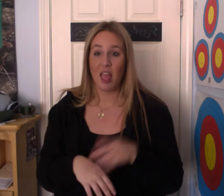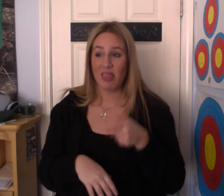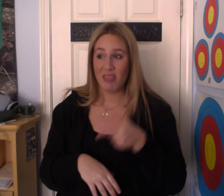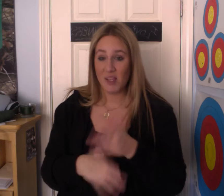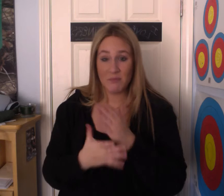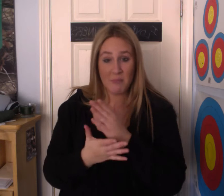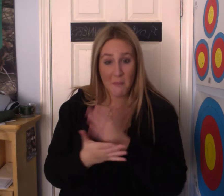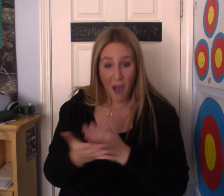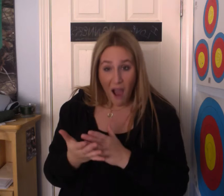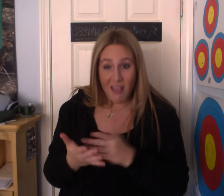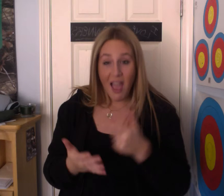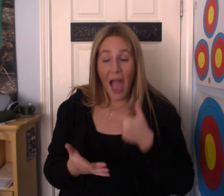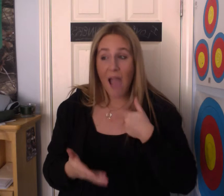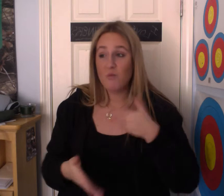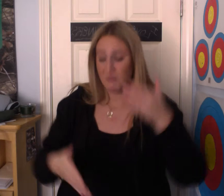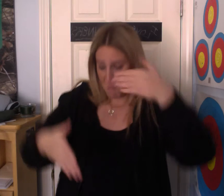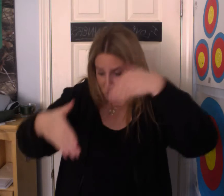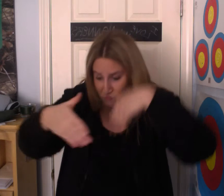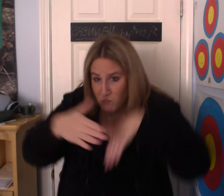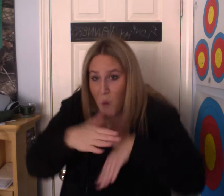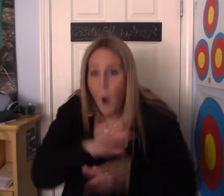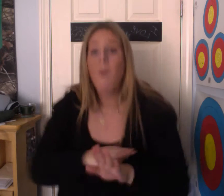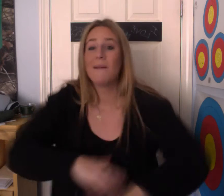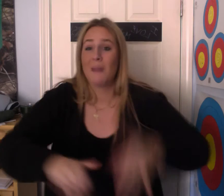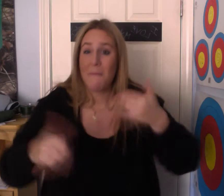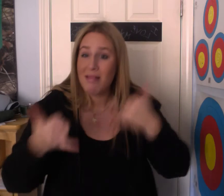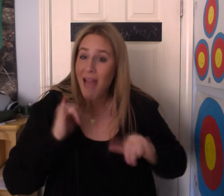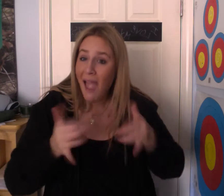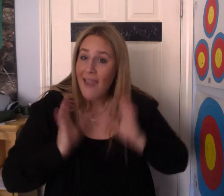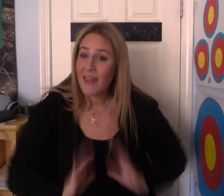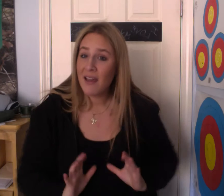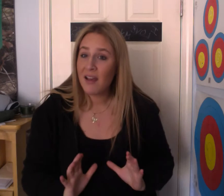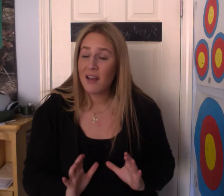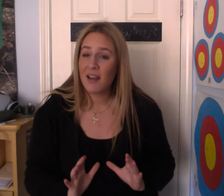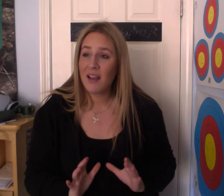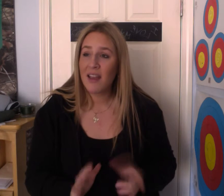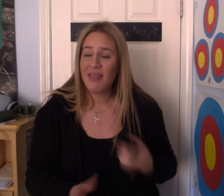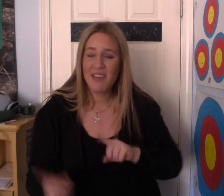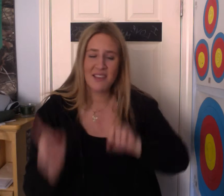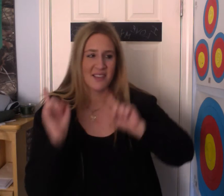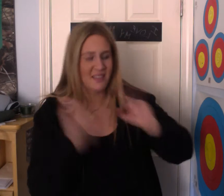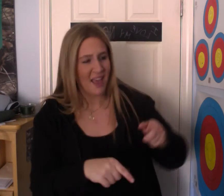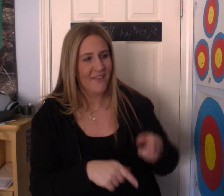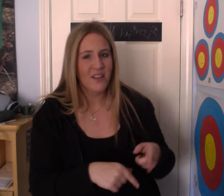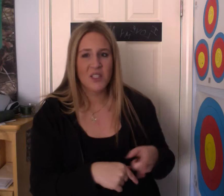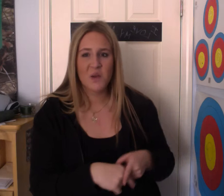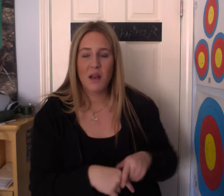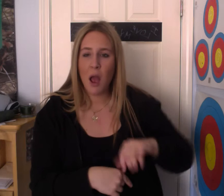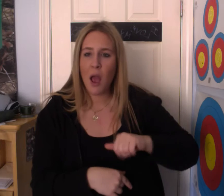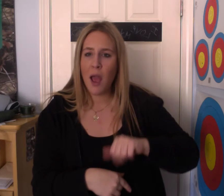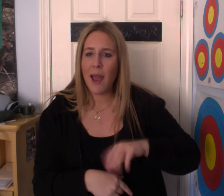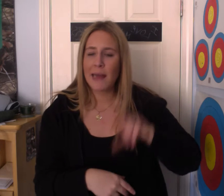This was a part that I was literally born to play, and they gave it to a non-palsy